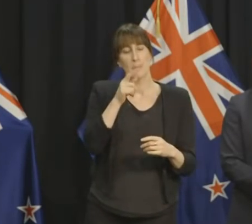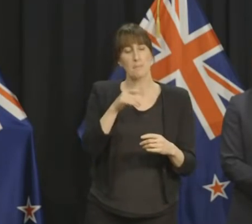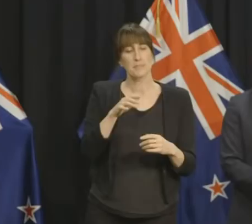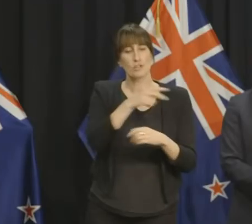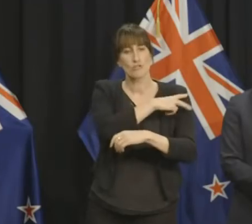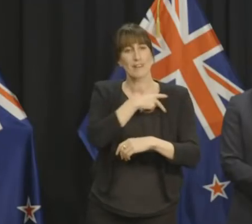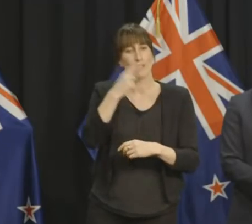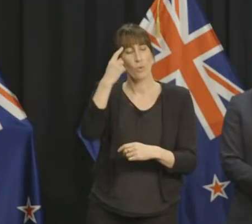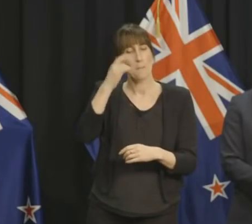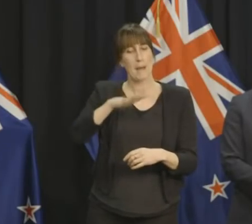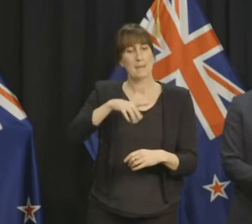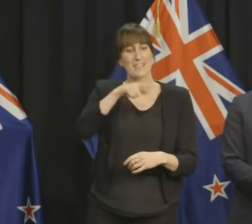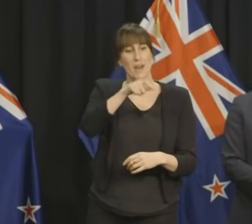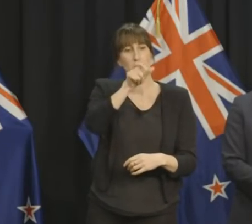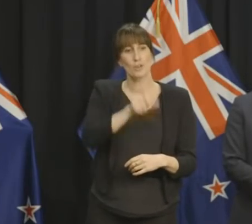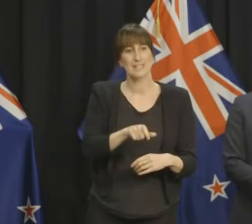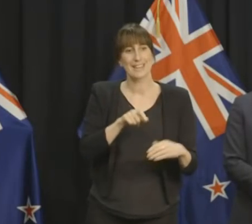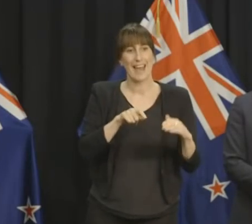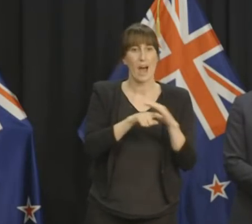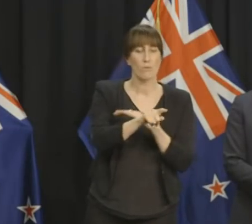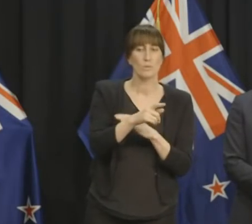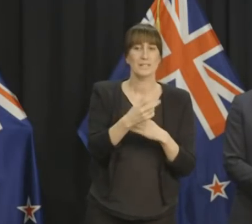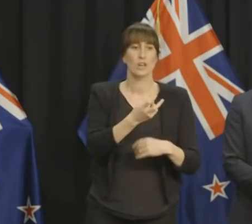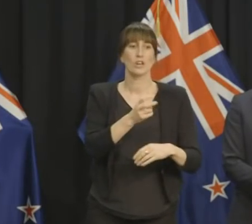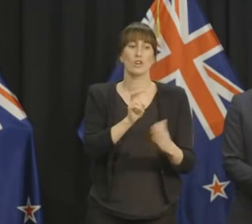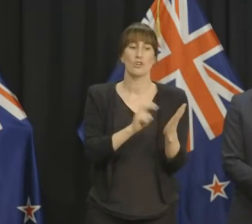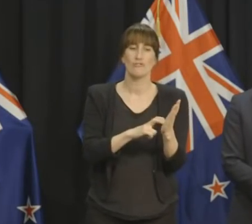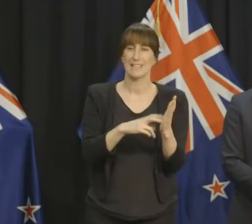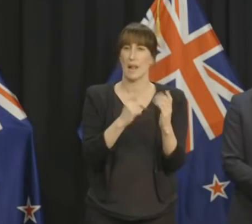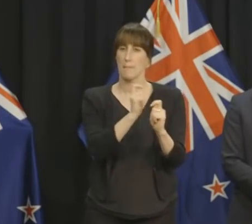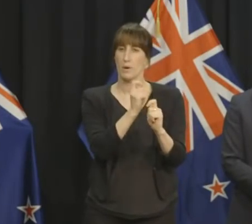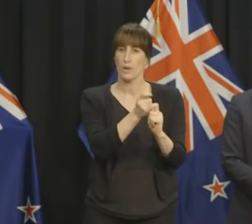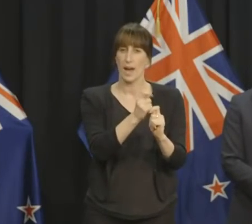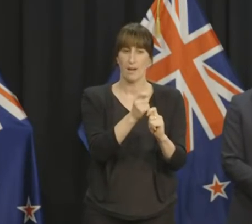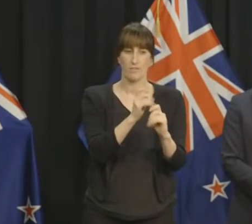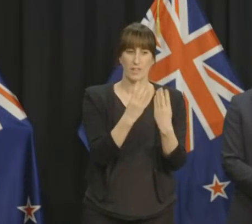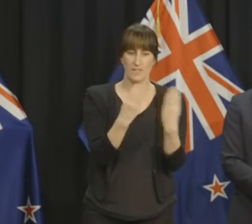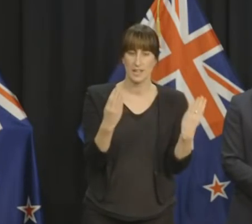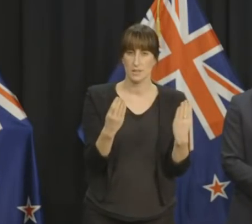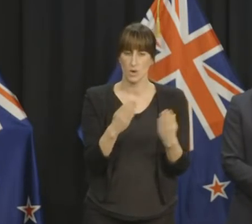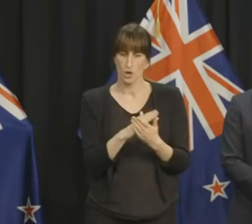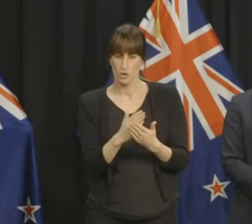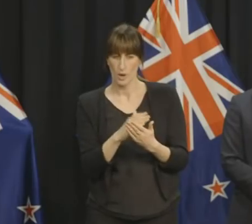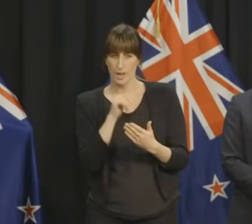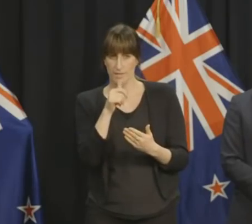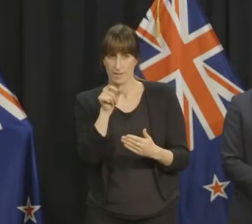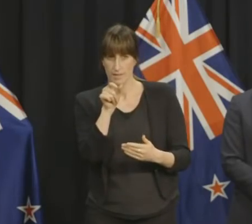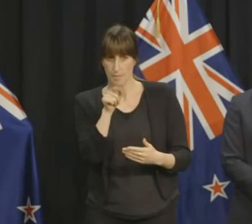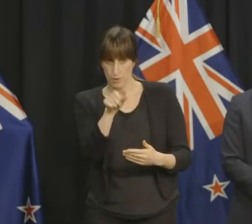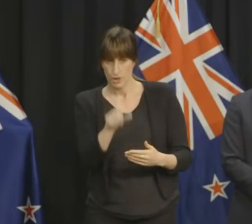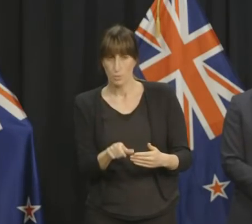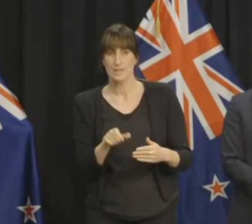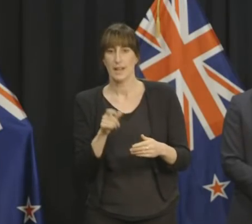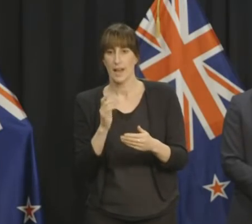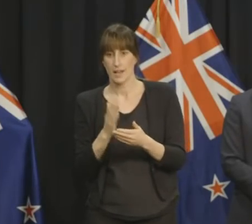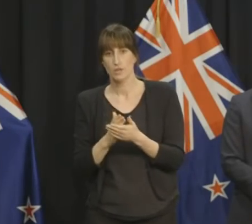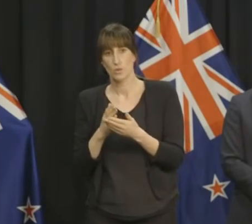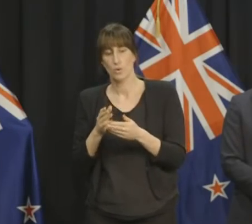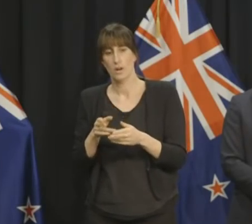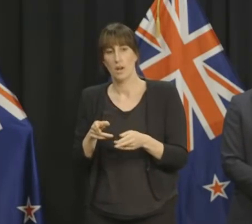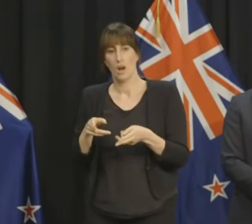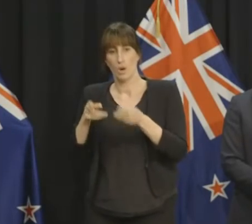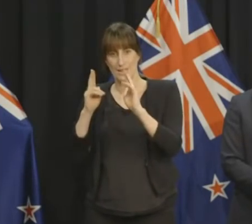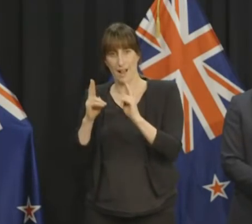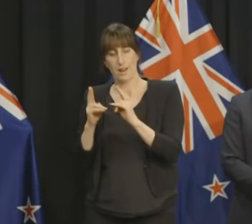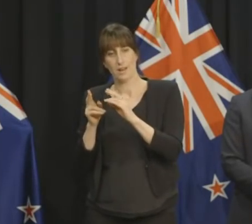could the security guard have done? Even what powers does the security guards of these facilities actually have to stop people leaving? Yeah,